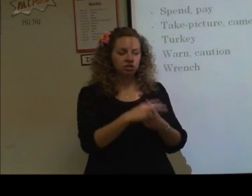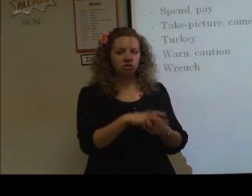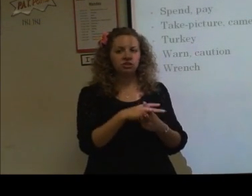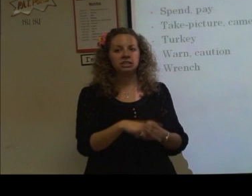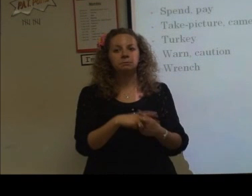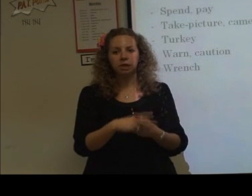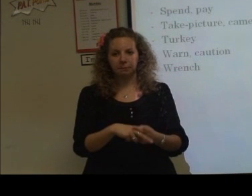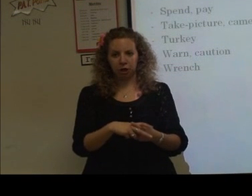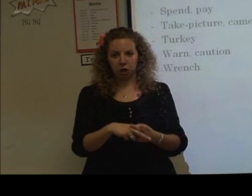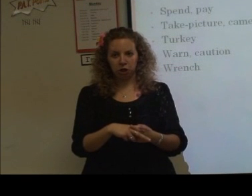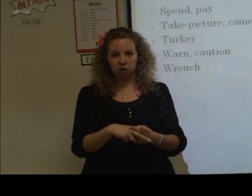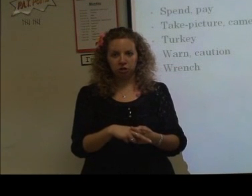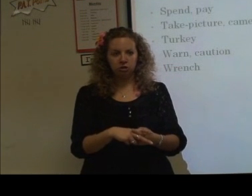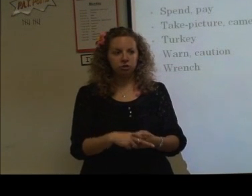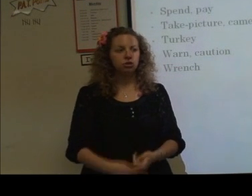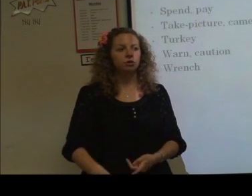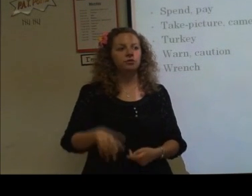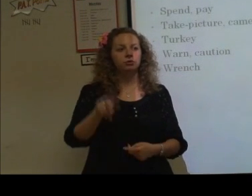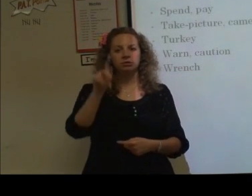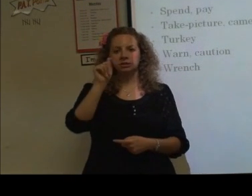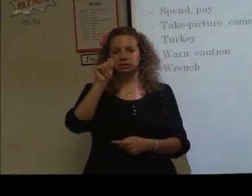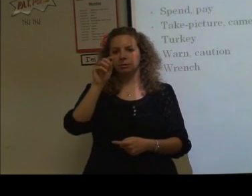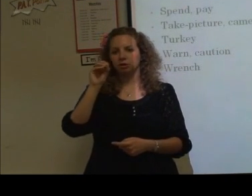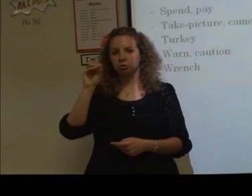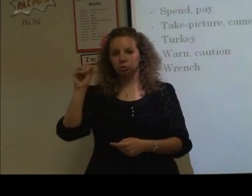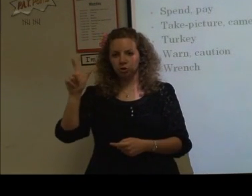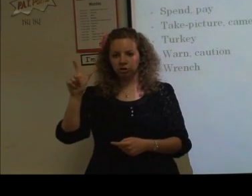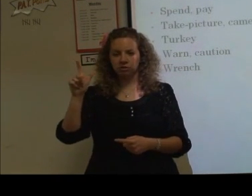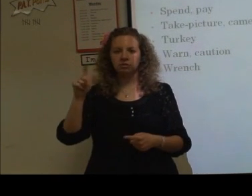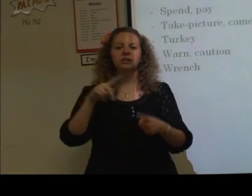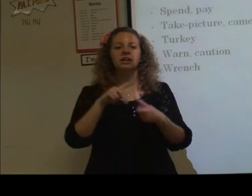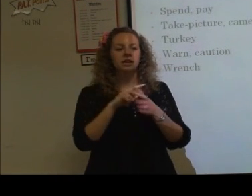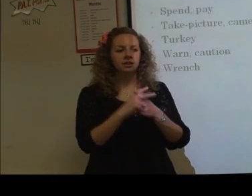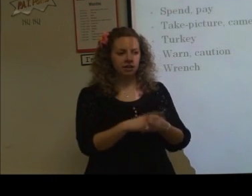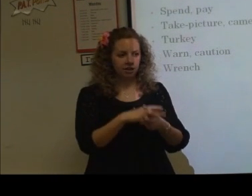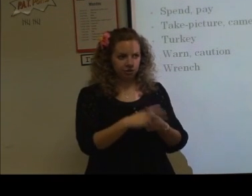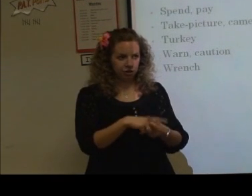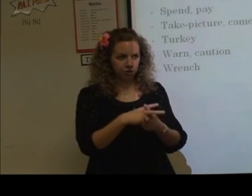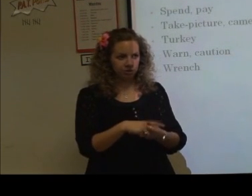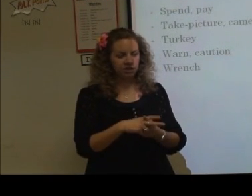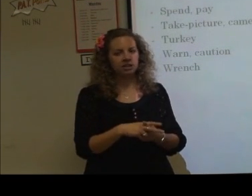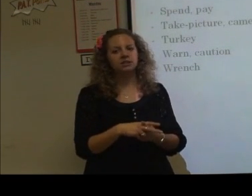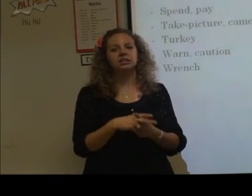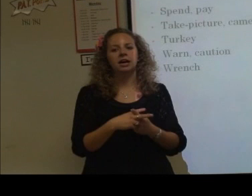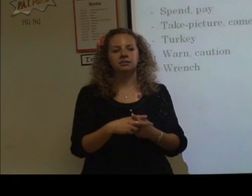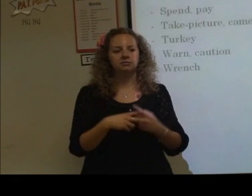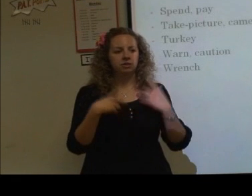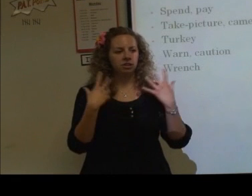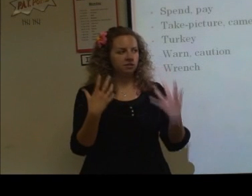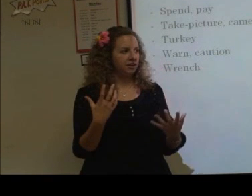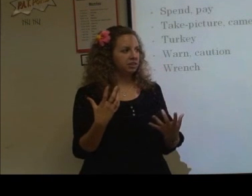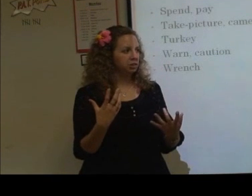wrench, that's plumber. So if you spell tool and then show the sign, then that clarifies it's a